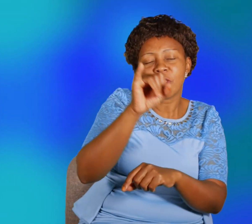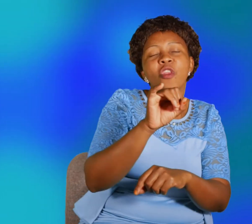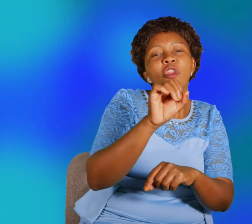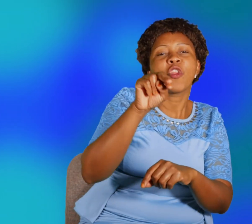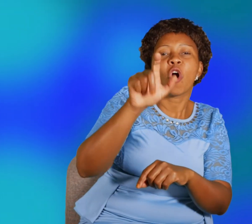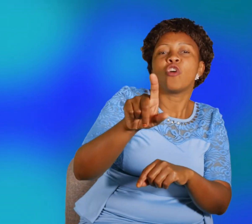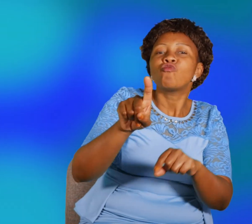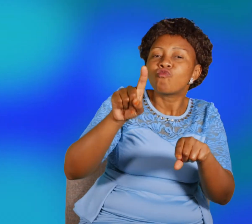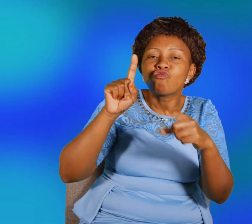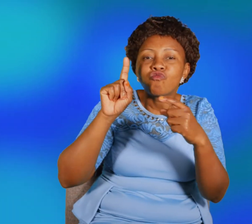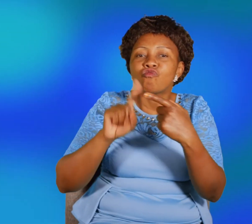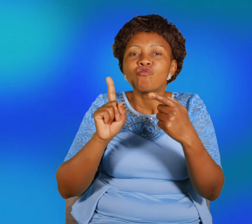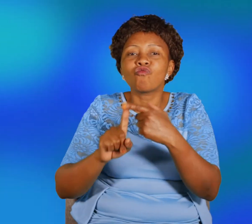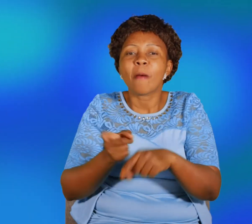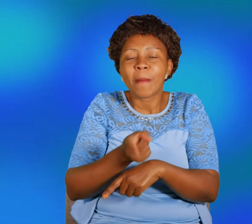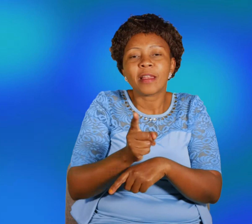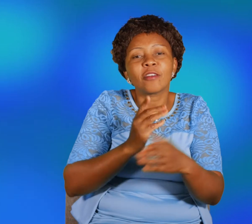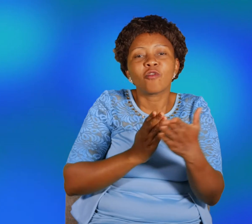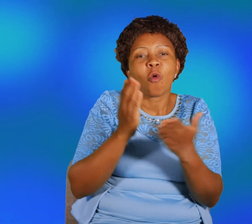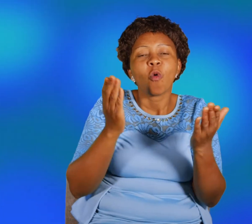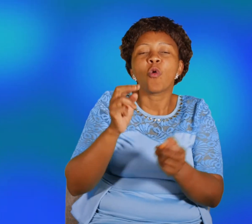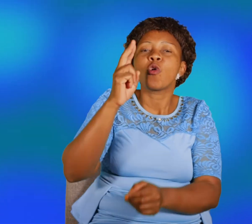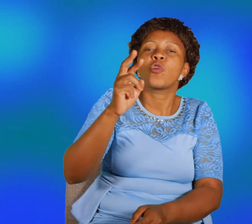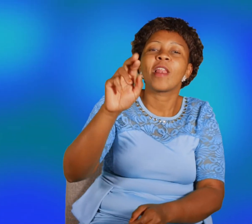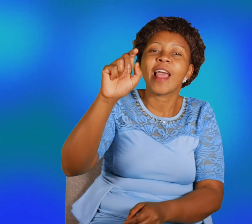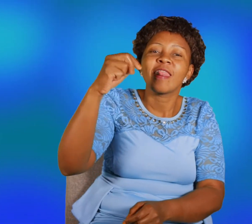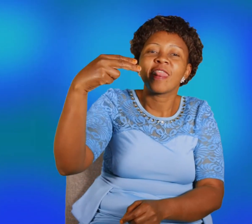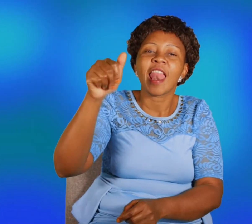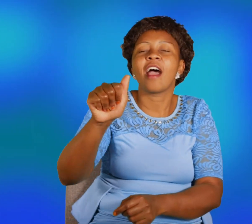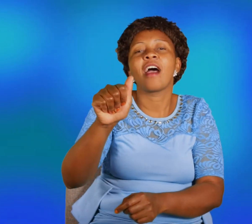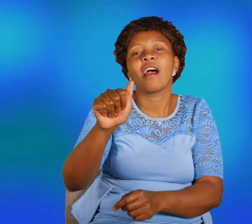seminal vesicle to the penis through the urethra.